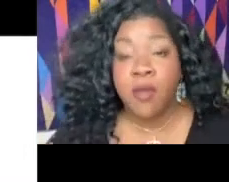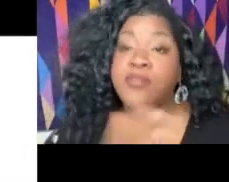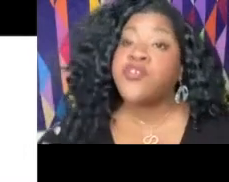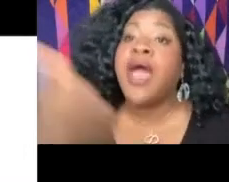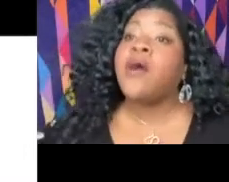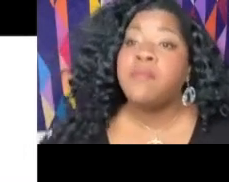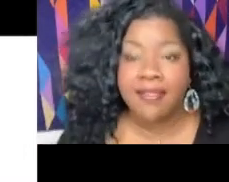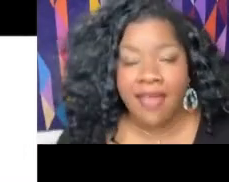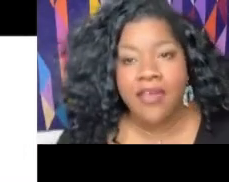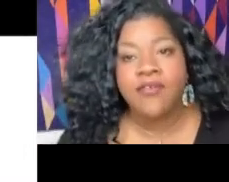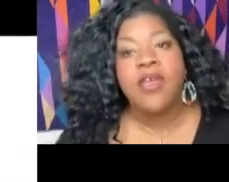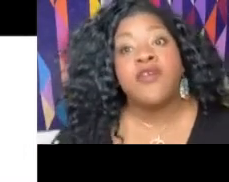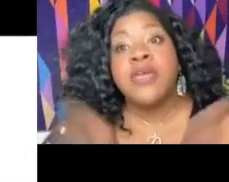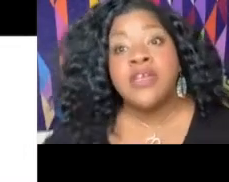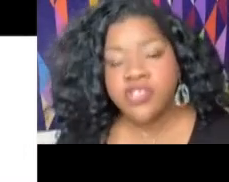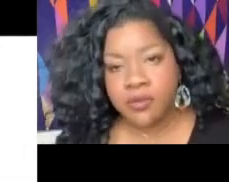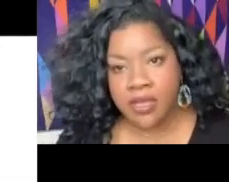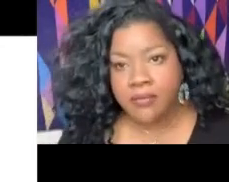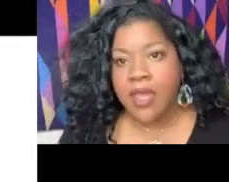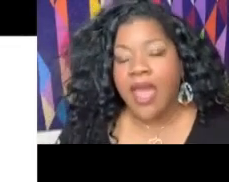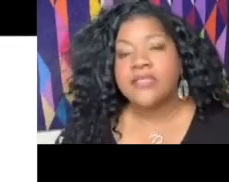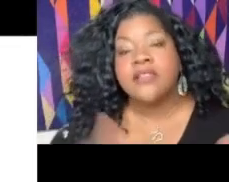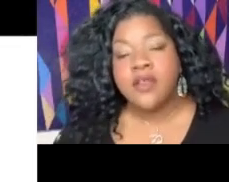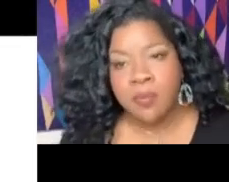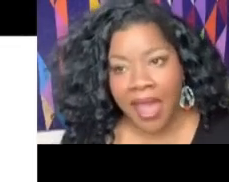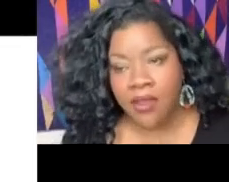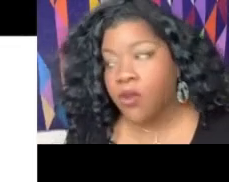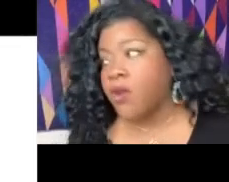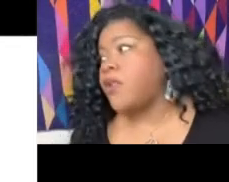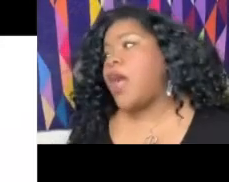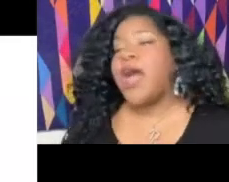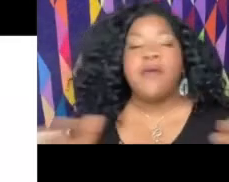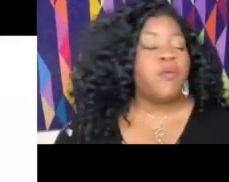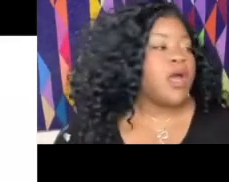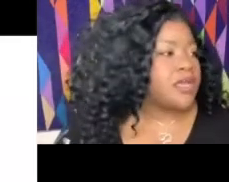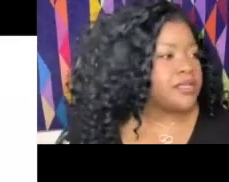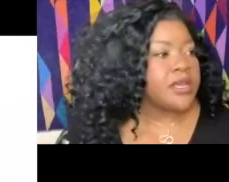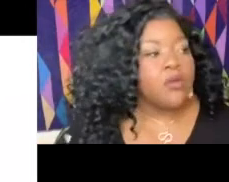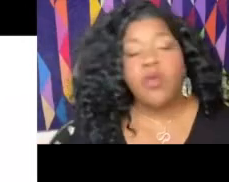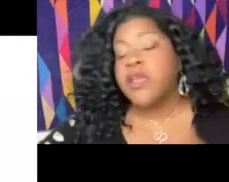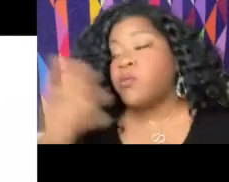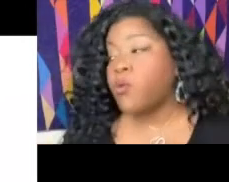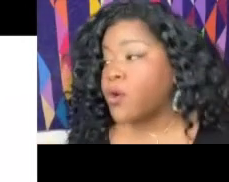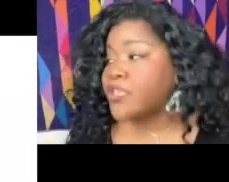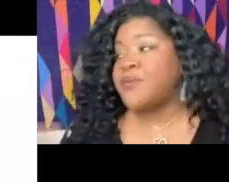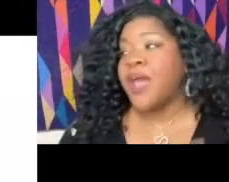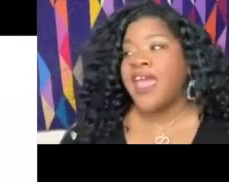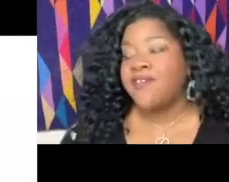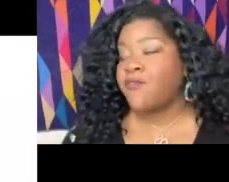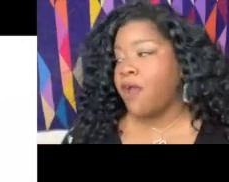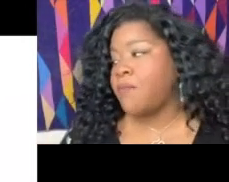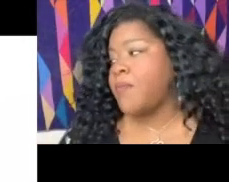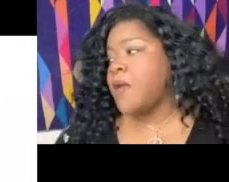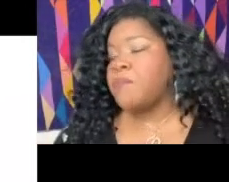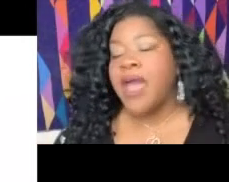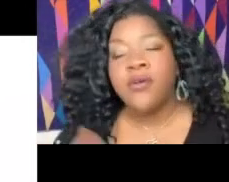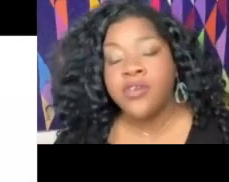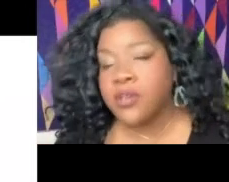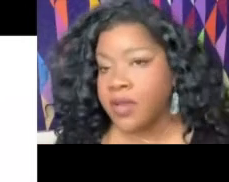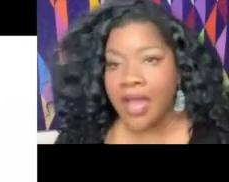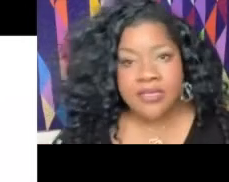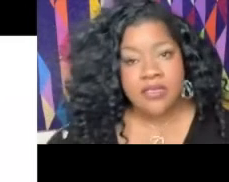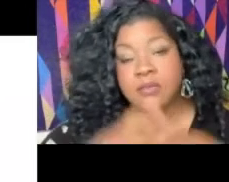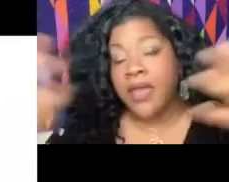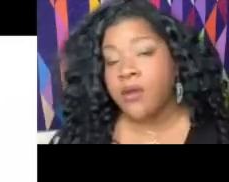dissuaded from throughout my life from entering. As a little Black girl, I was really warned away from my